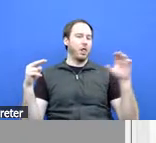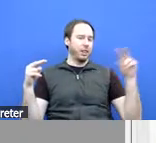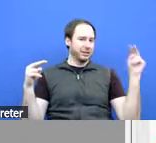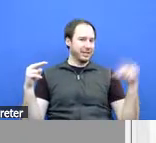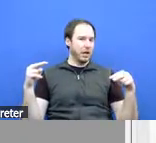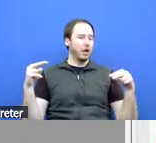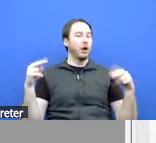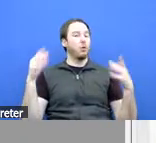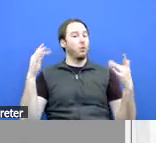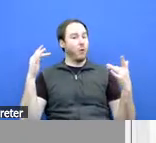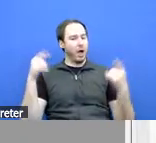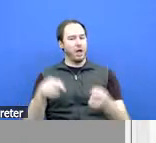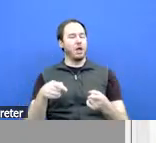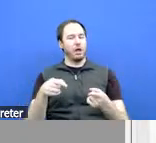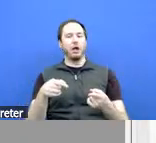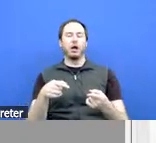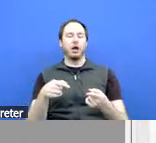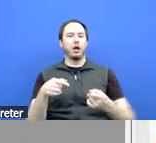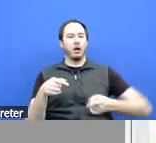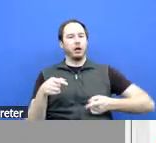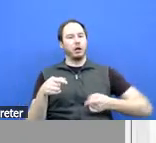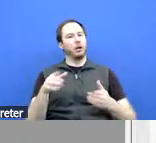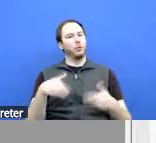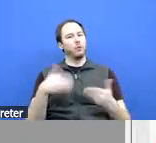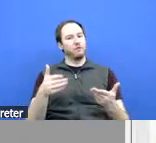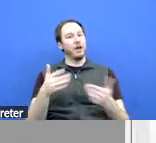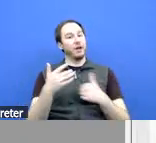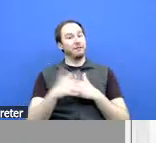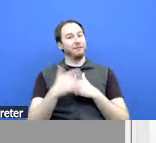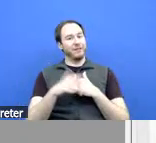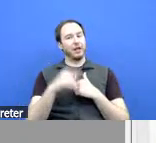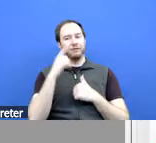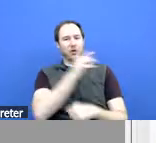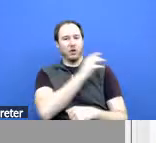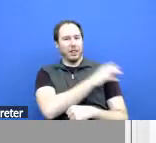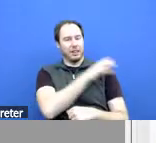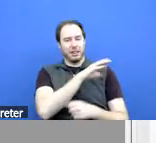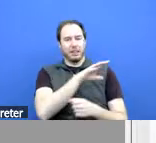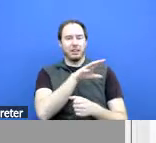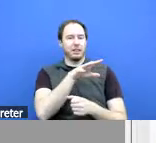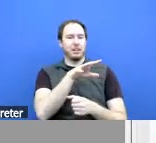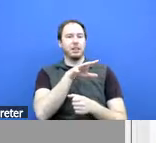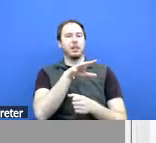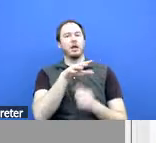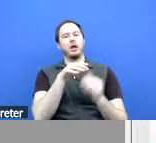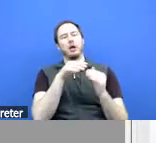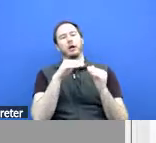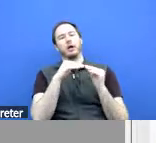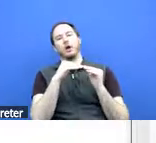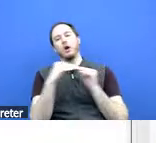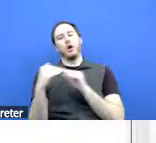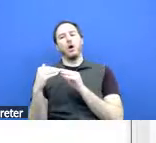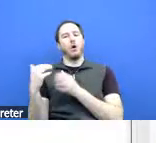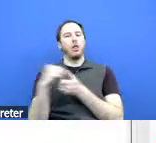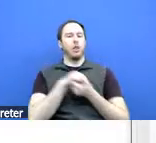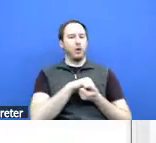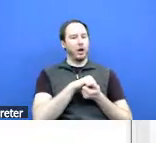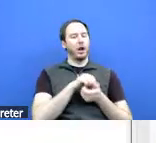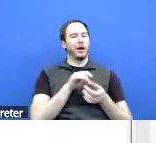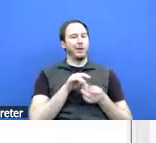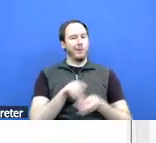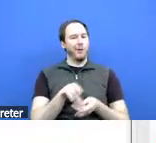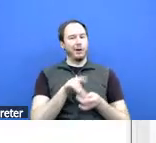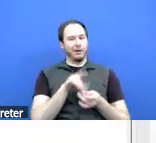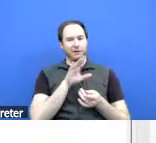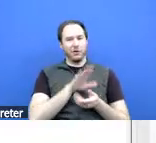Cariola, because it provides the availability for clinical co-location and coordinations of